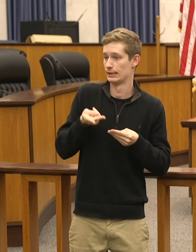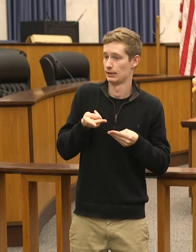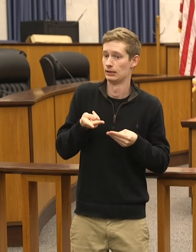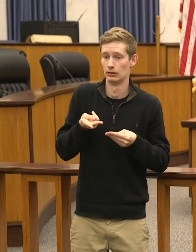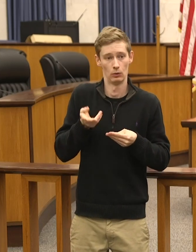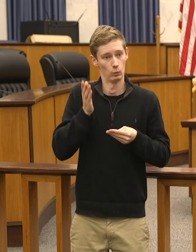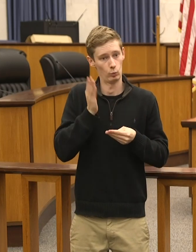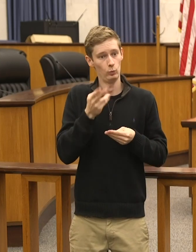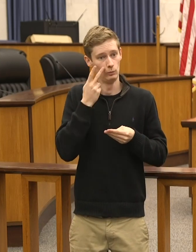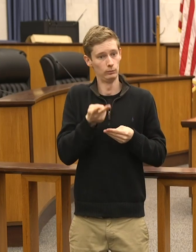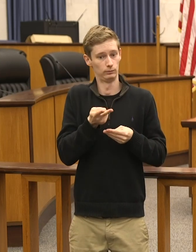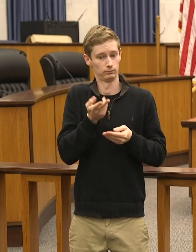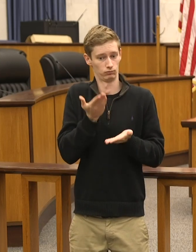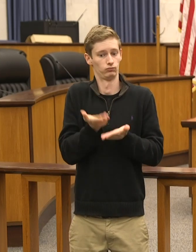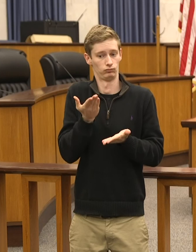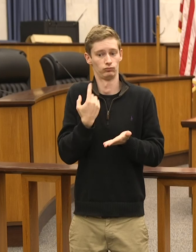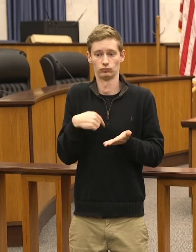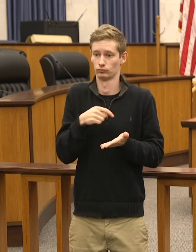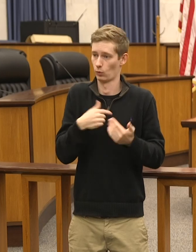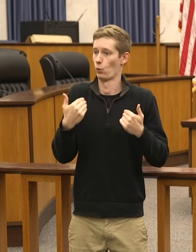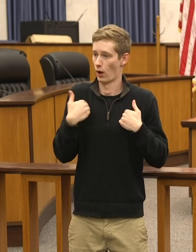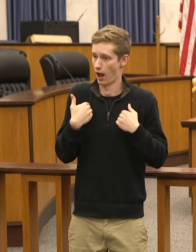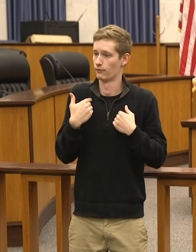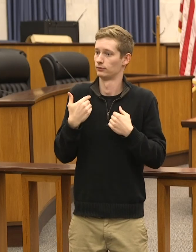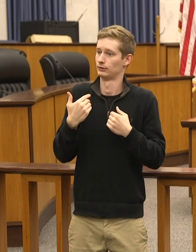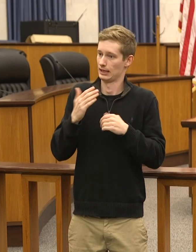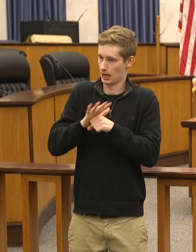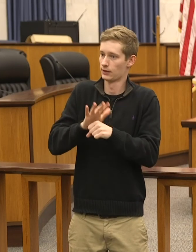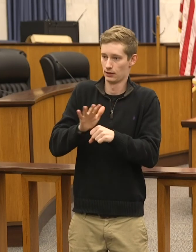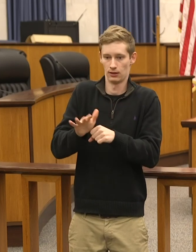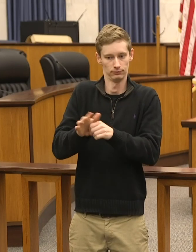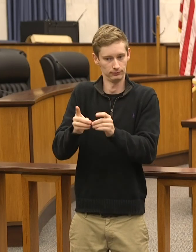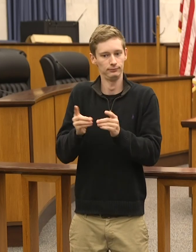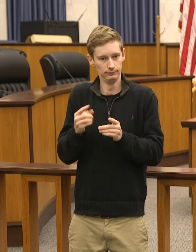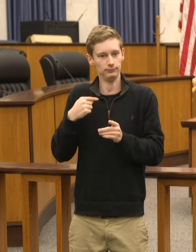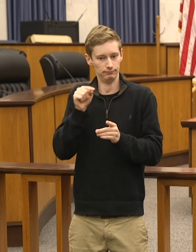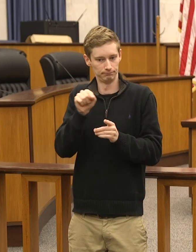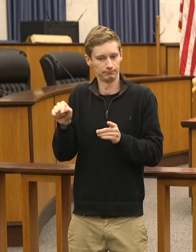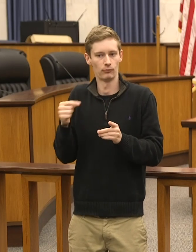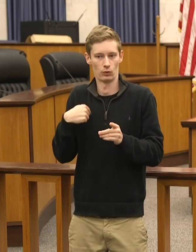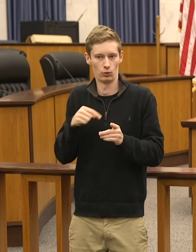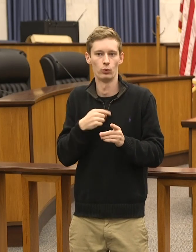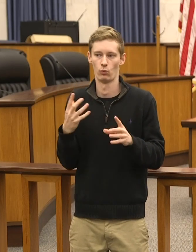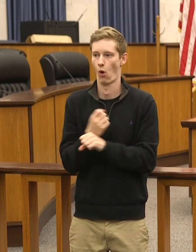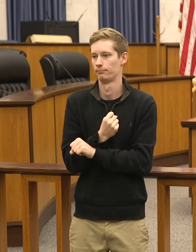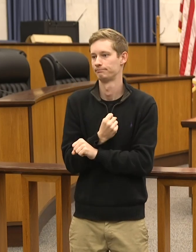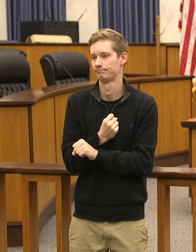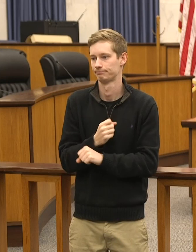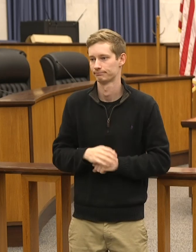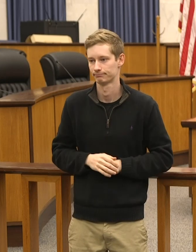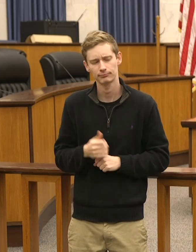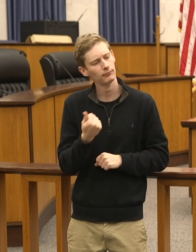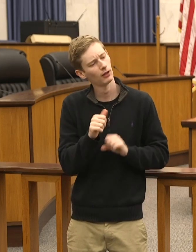we believe that we have the necessary number of districts to be the victor in this election. Do you have any